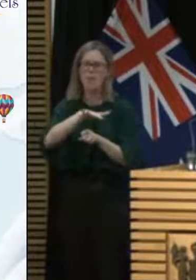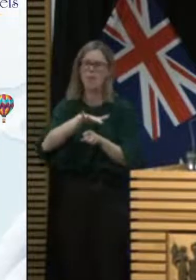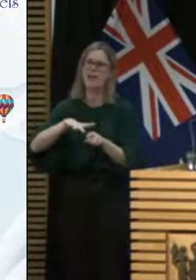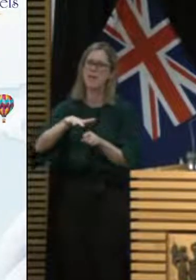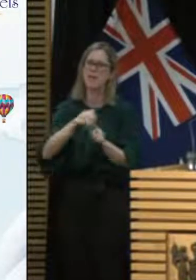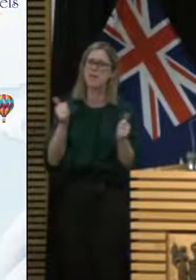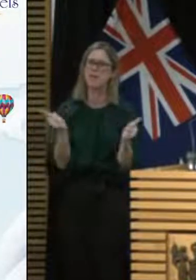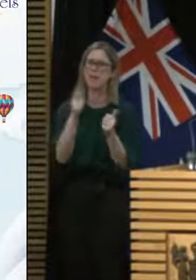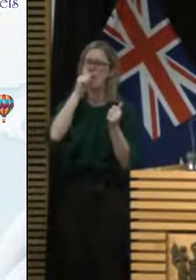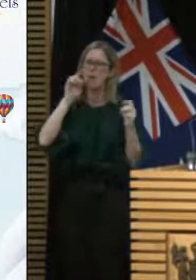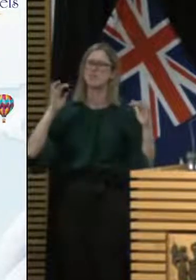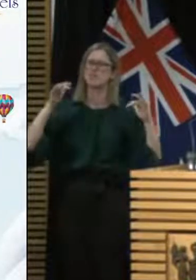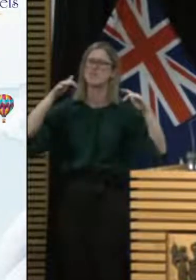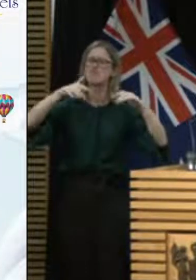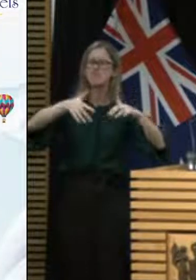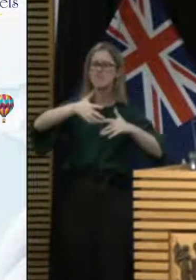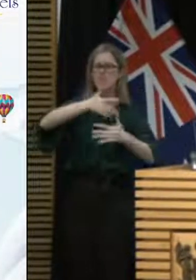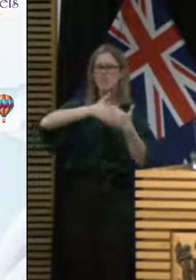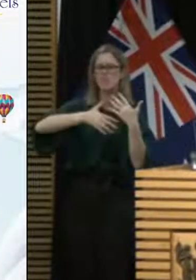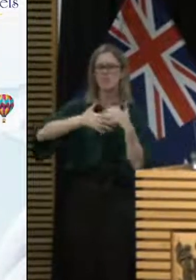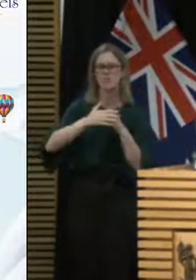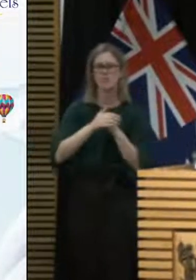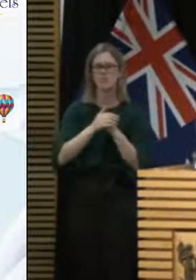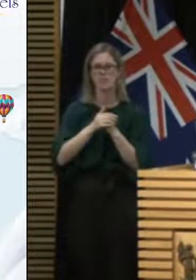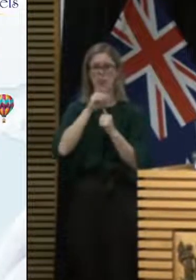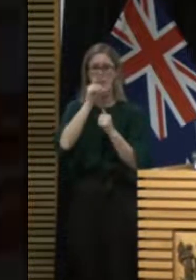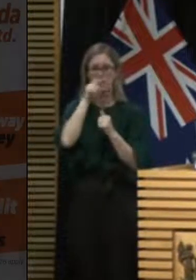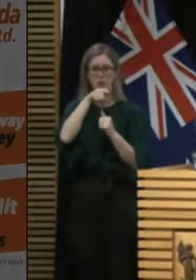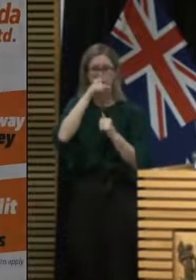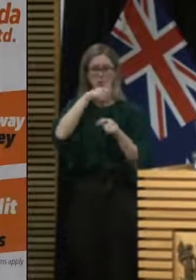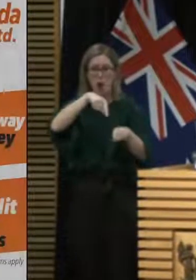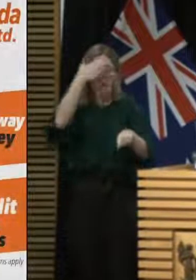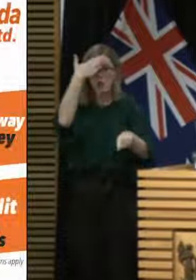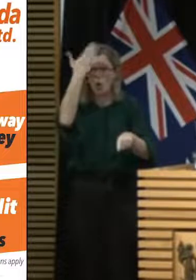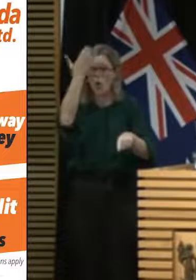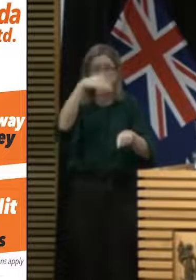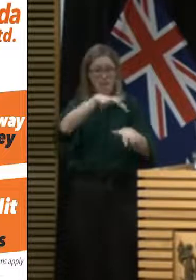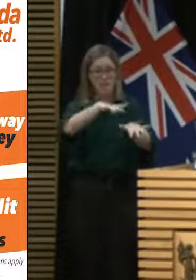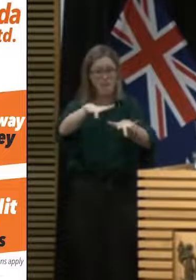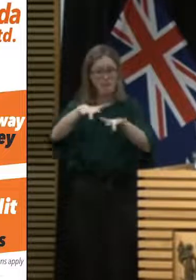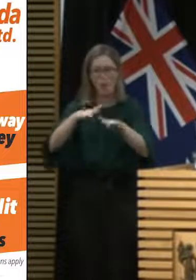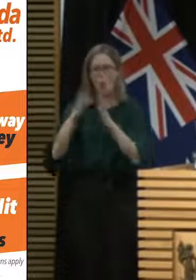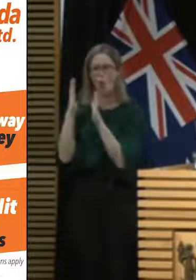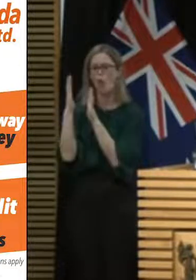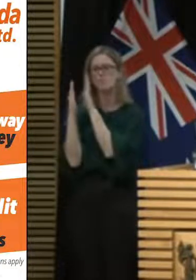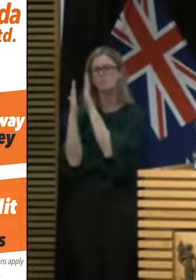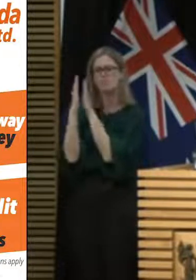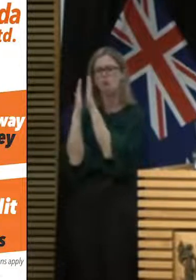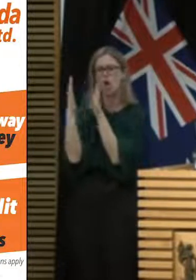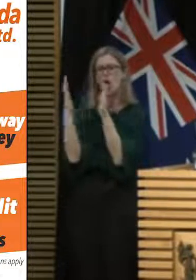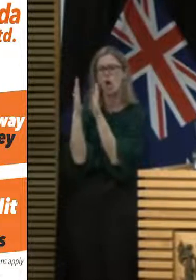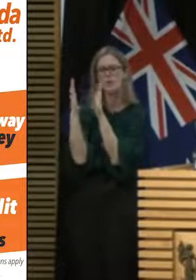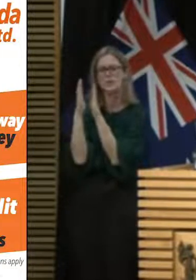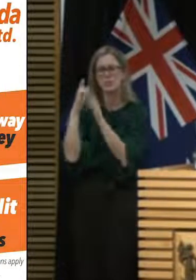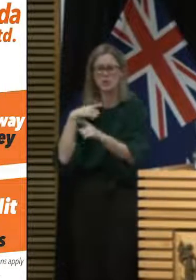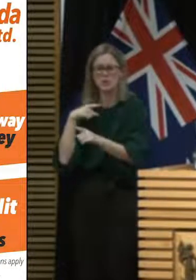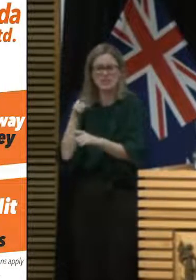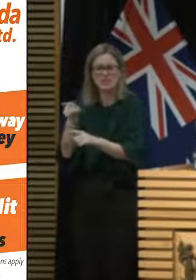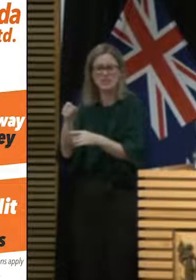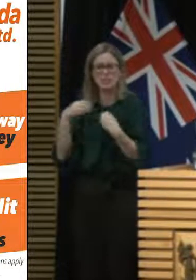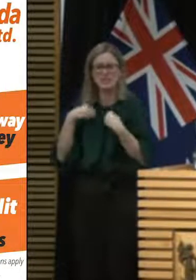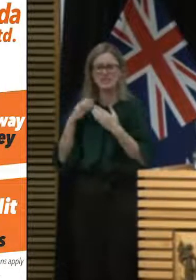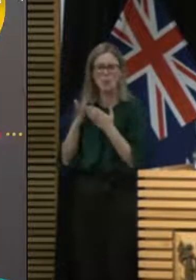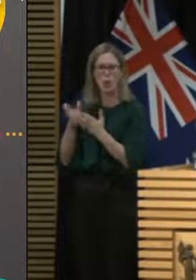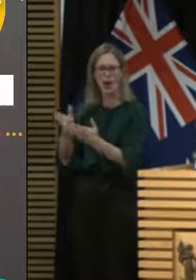have a large number of people, often that you may not know, in a confined space or in close personal space, because that's the nature of the